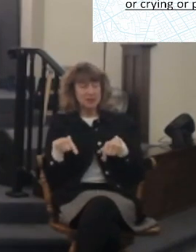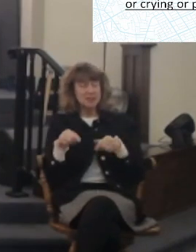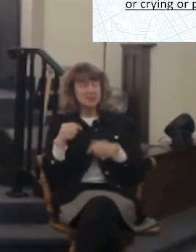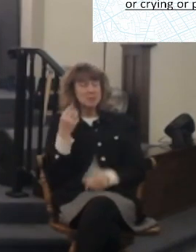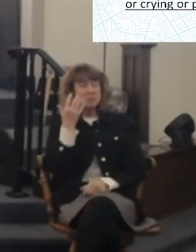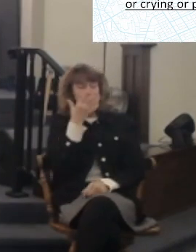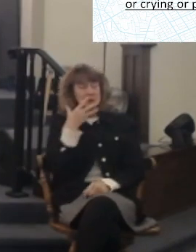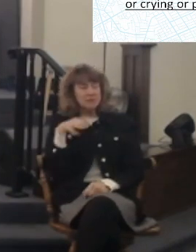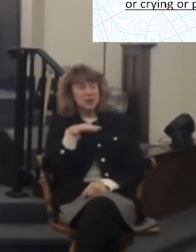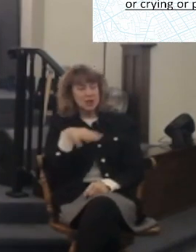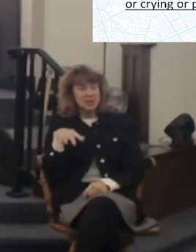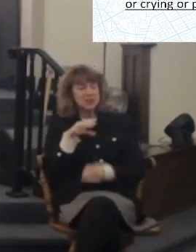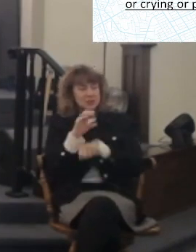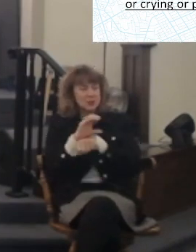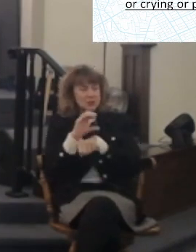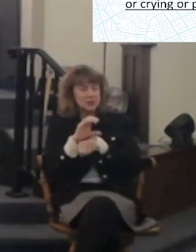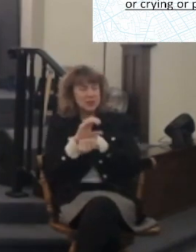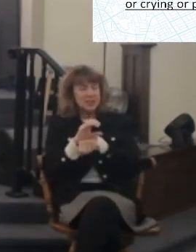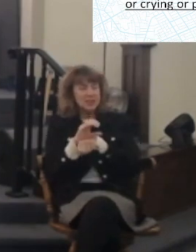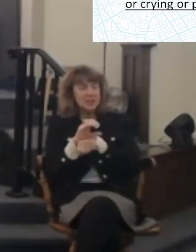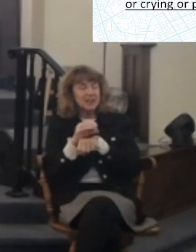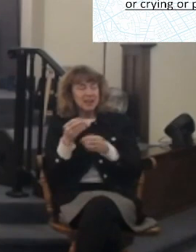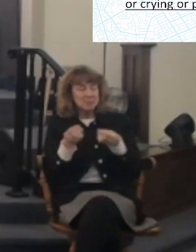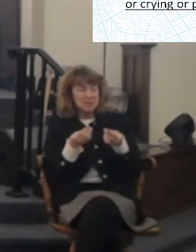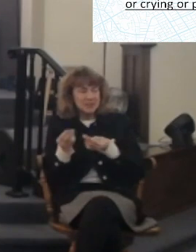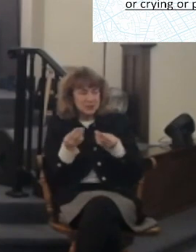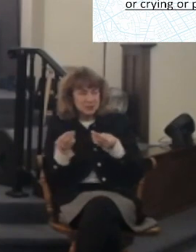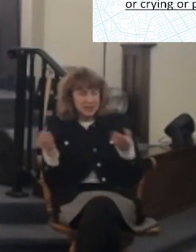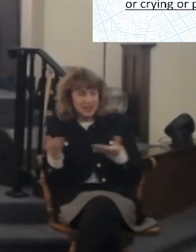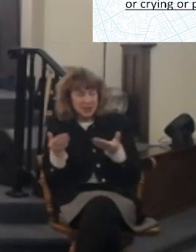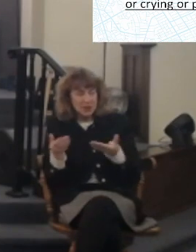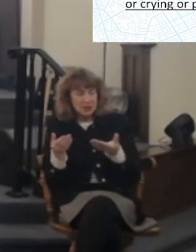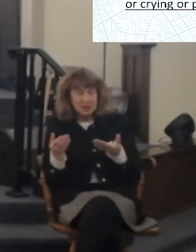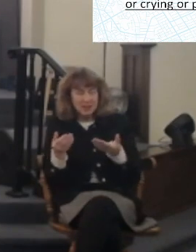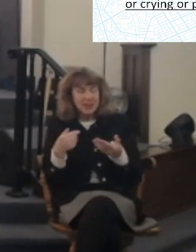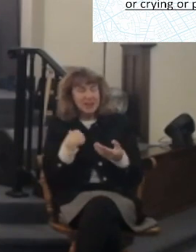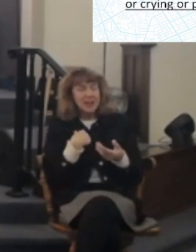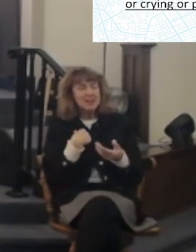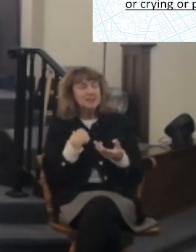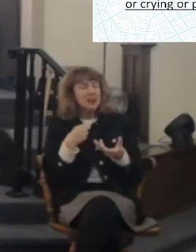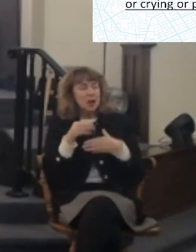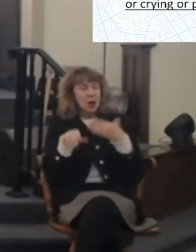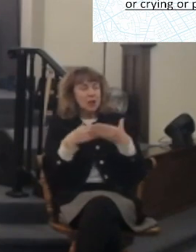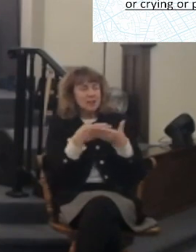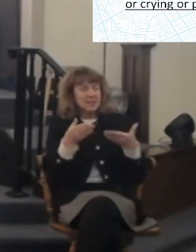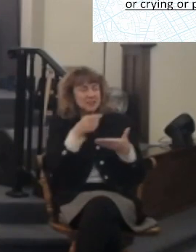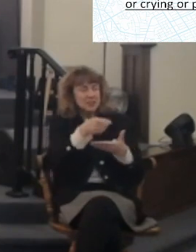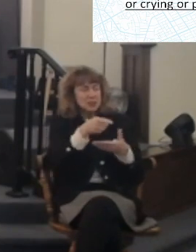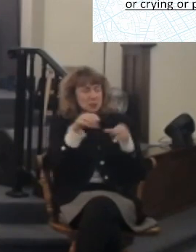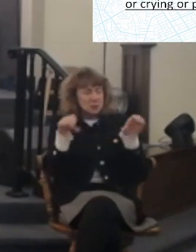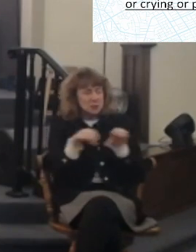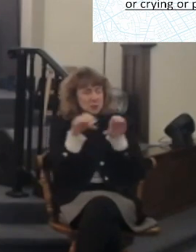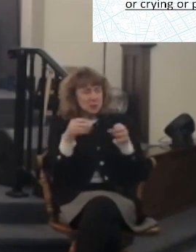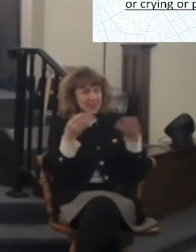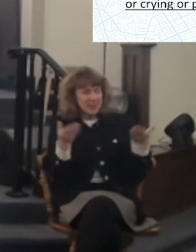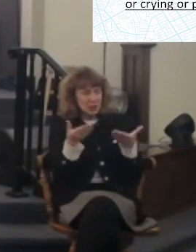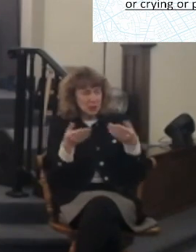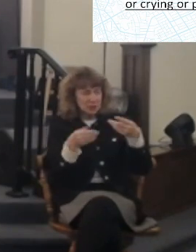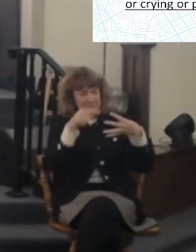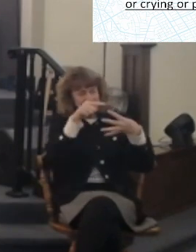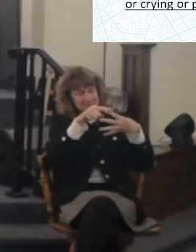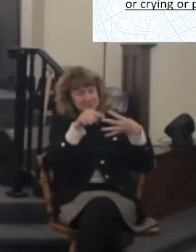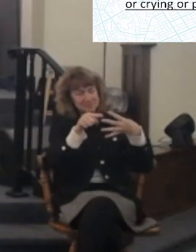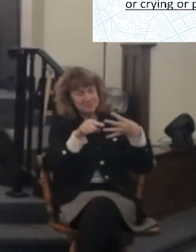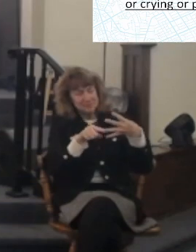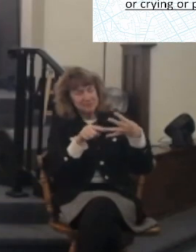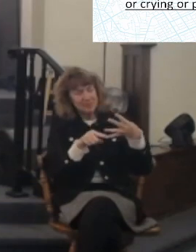beautiful church and ministered to people, they showed me around, and they were telling me all the things that you guys do.